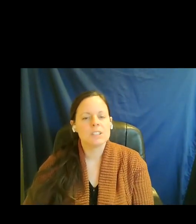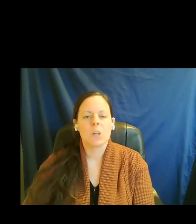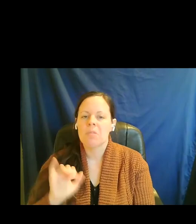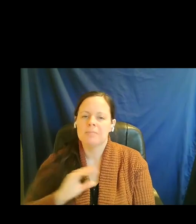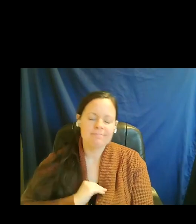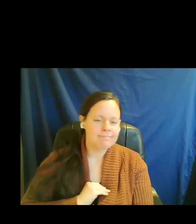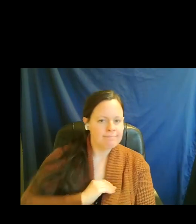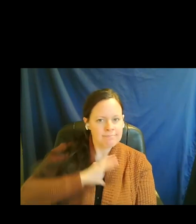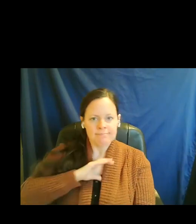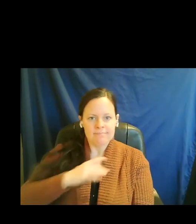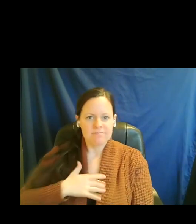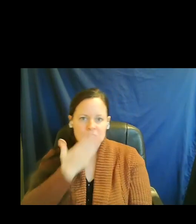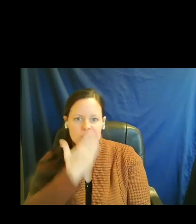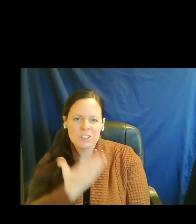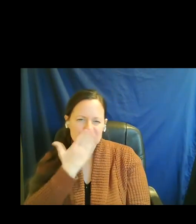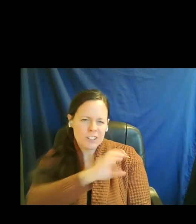booster and good energy.